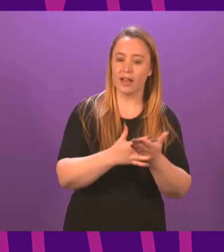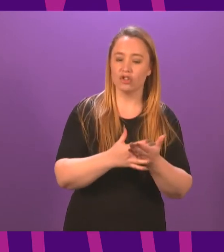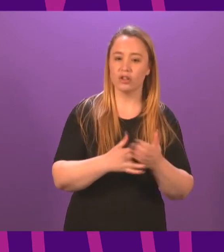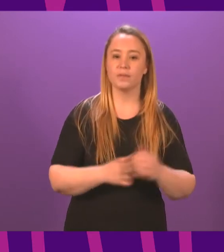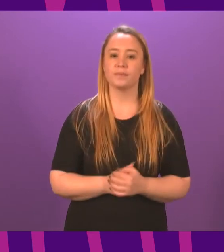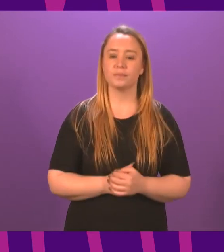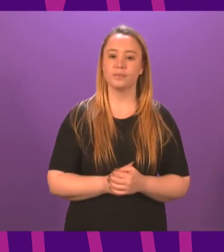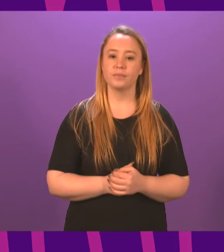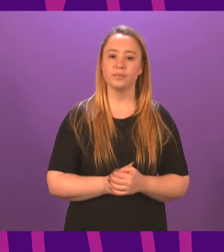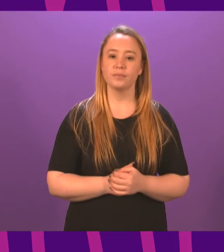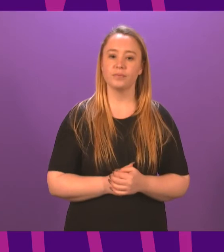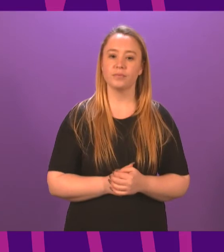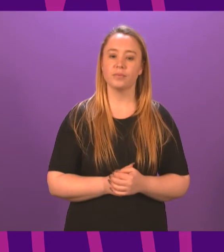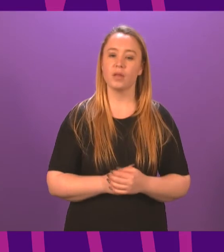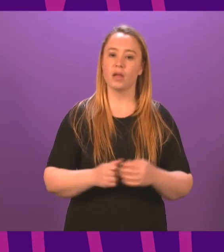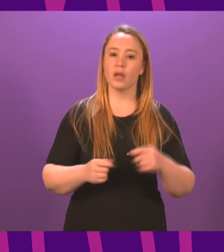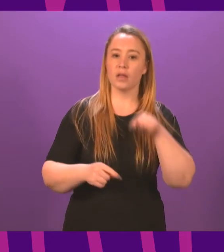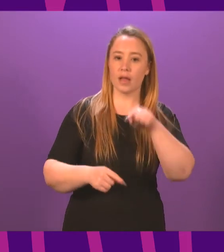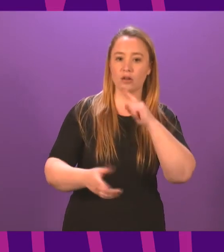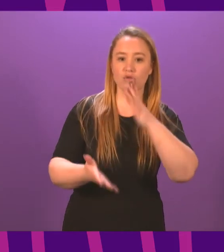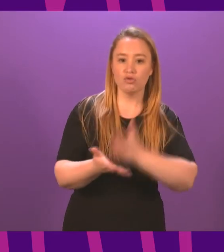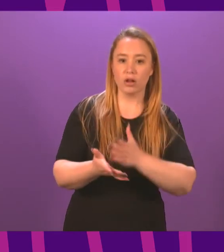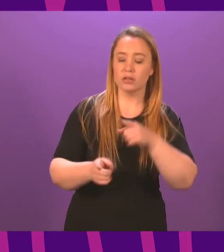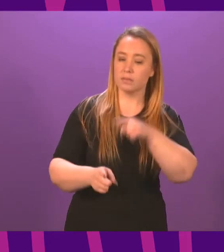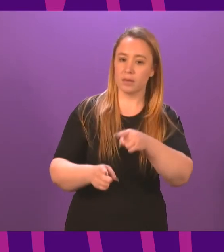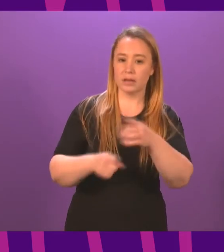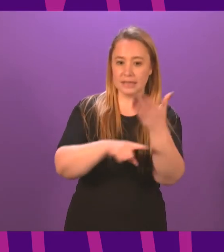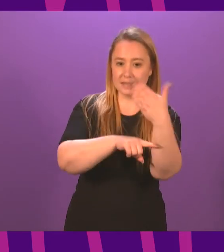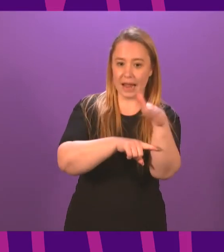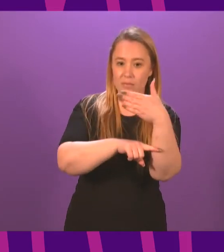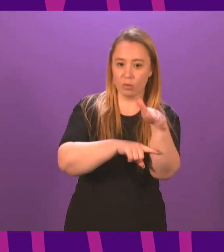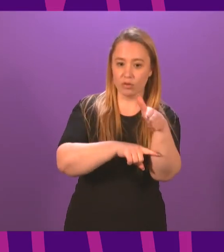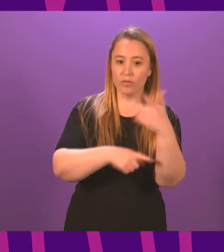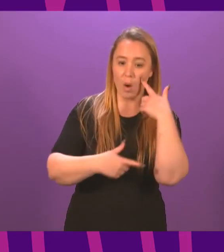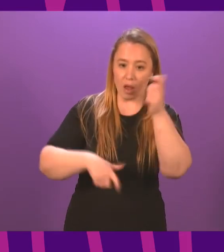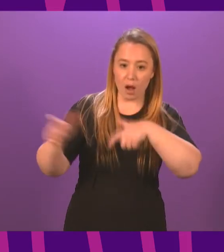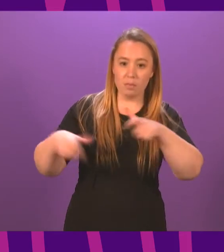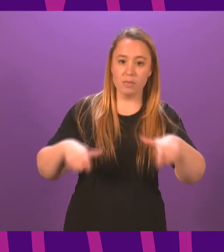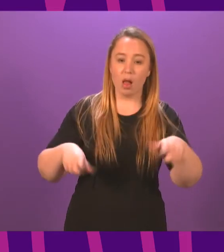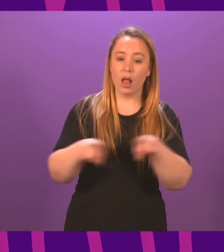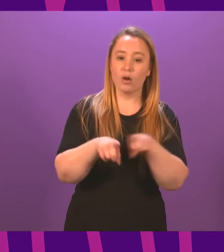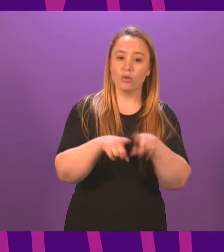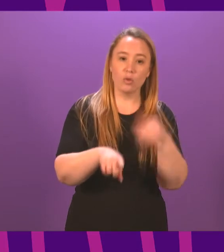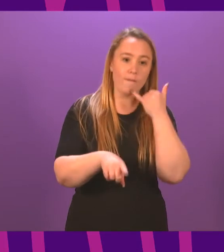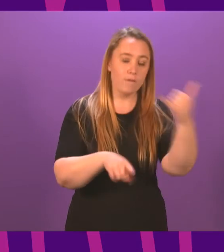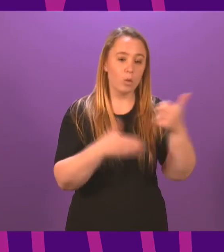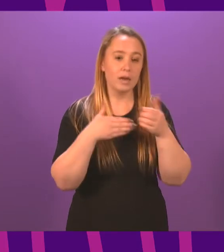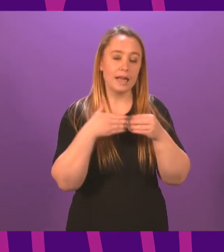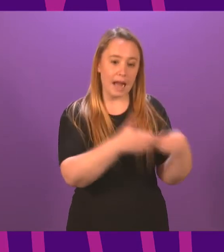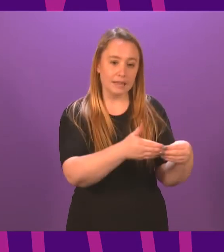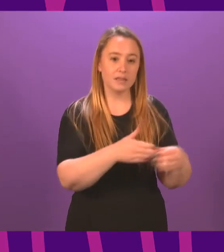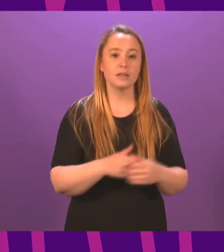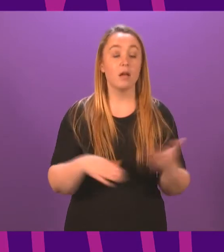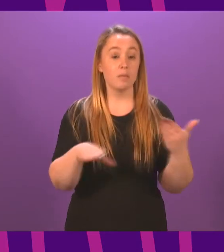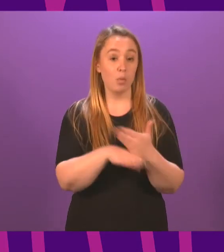providing signposting for individuals and local groups to services, as well as info and guidance. Throughout the pandemic, they have worked